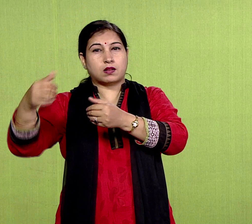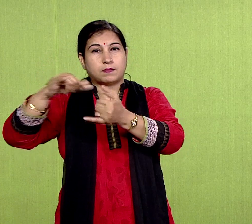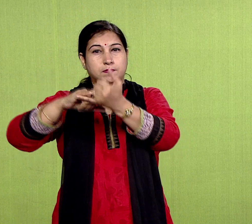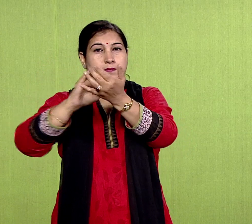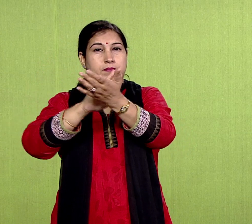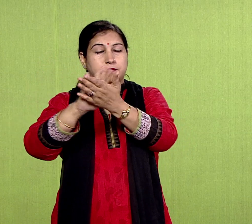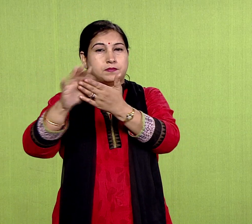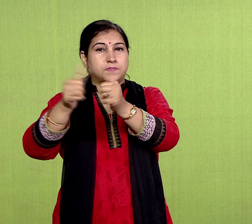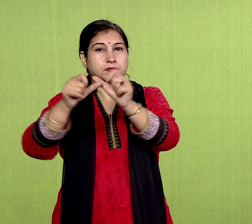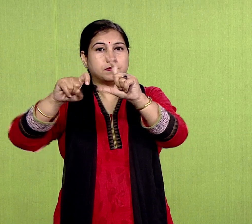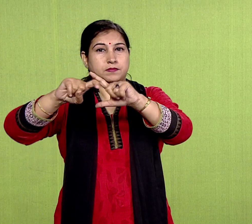rulers,